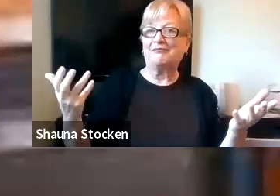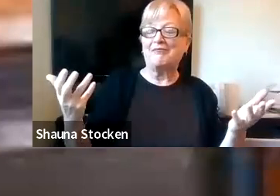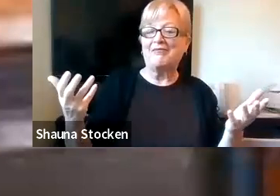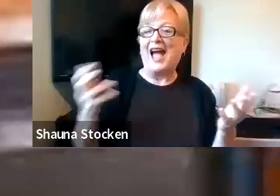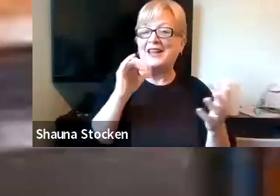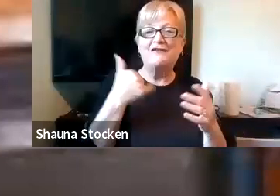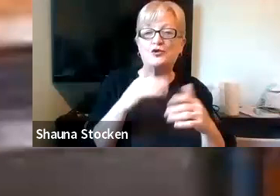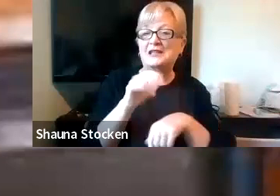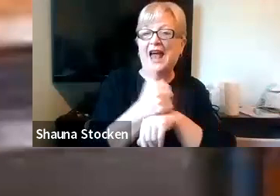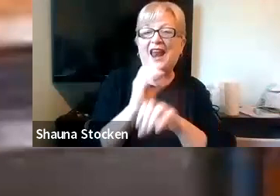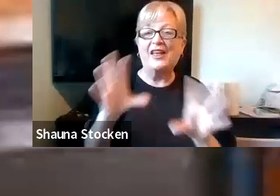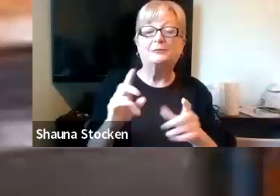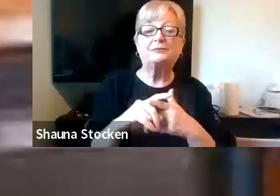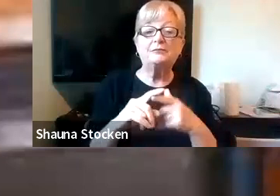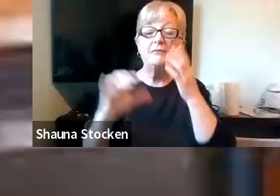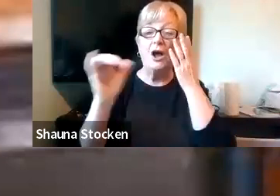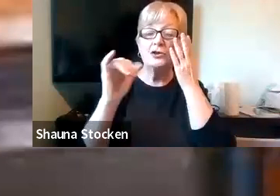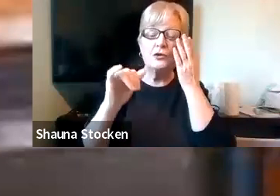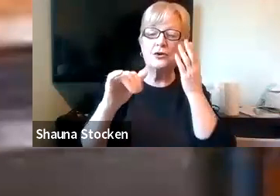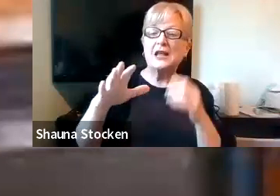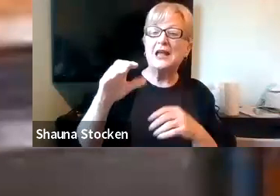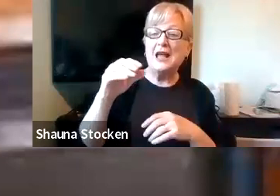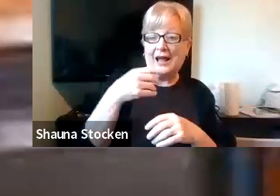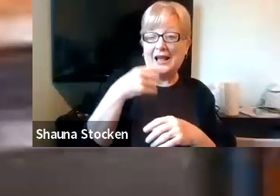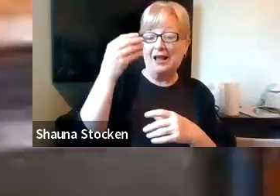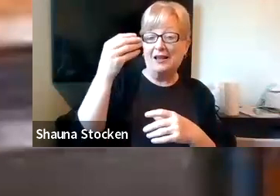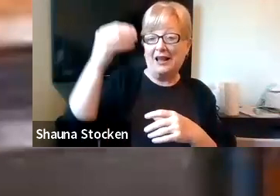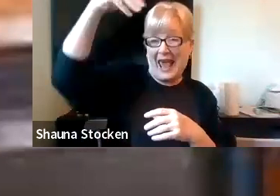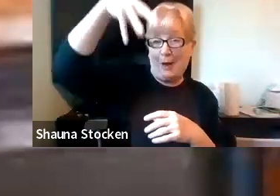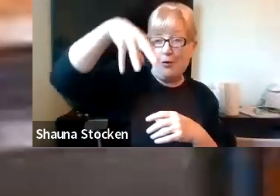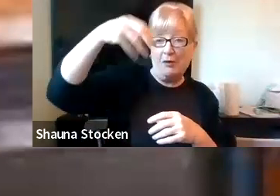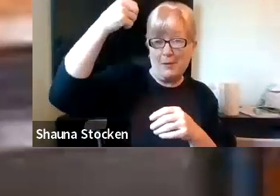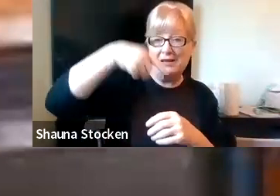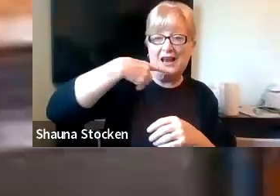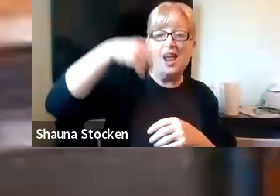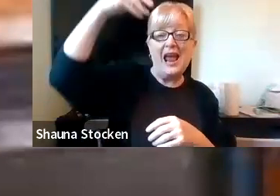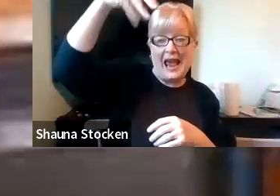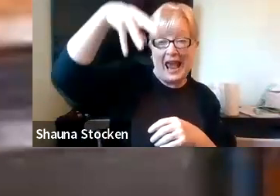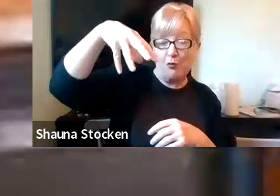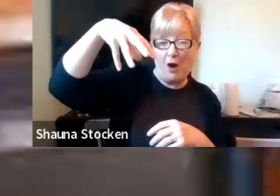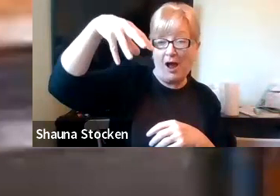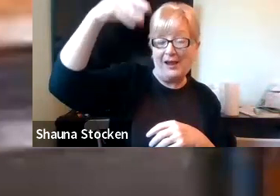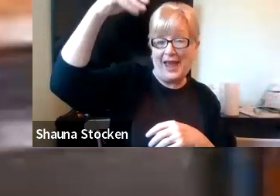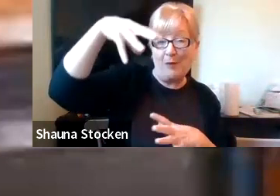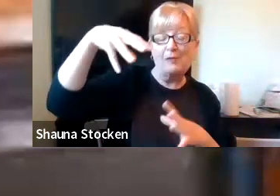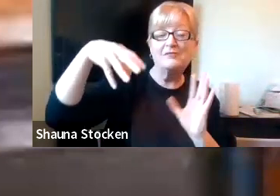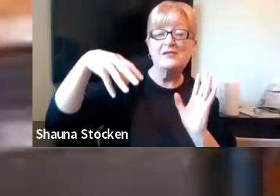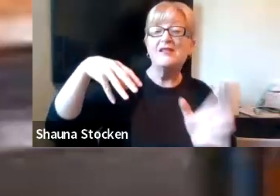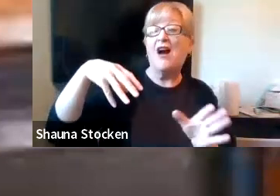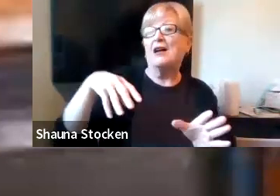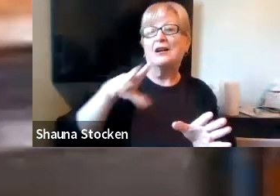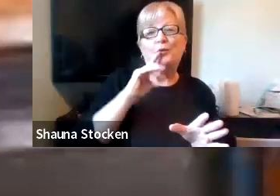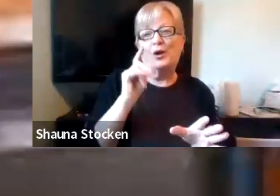there is a camera in the top. So you can, it's handy for me because if you're busy doing